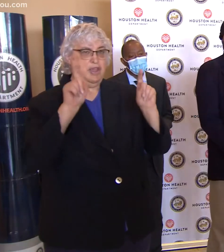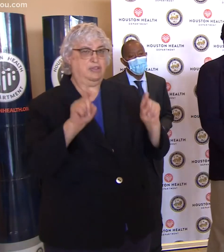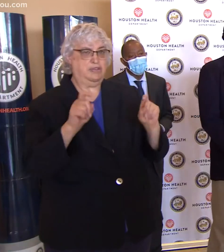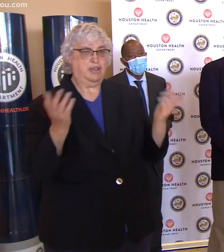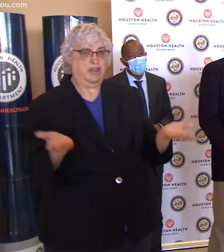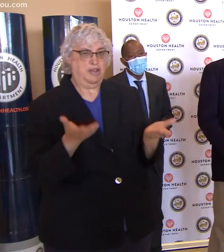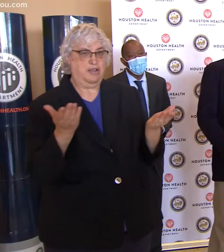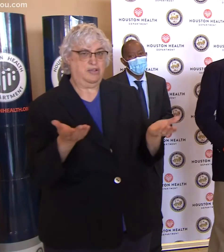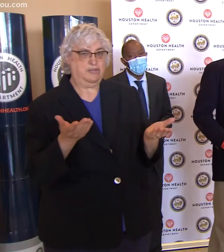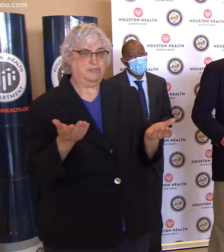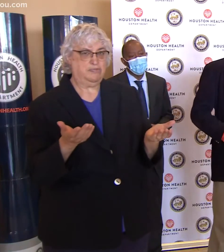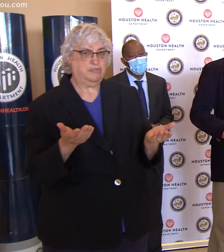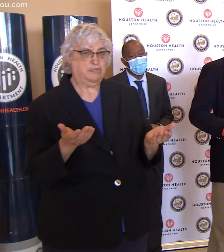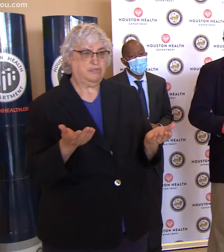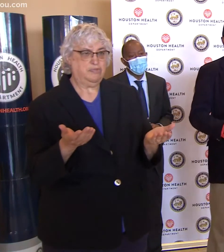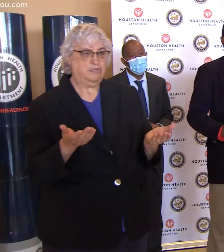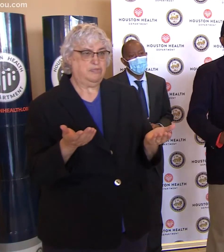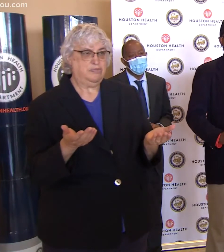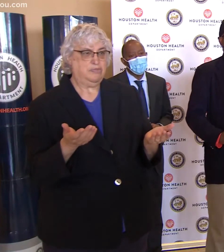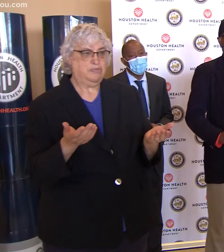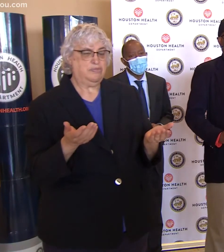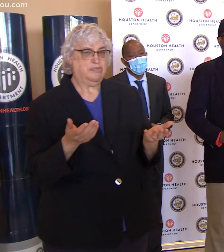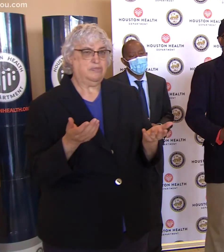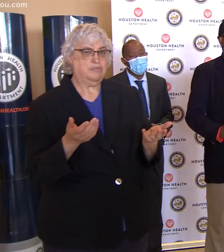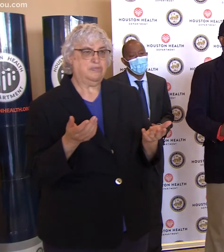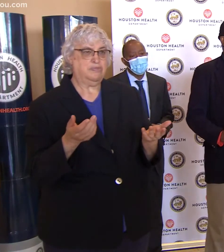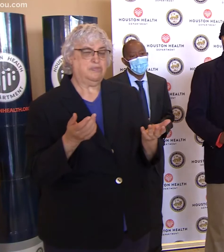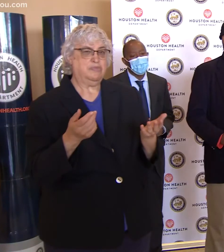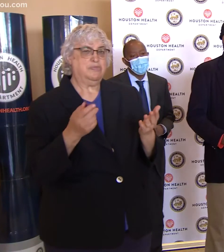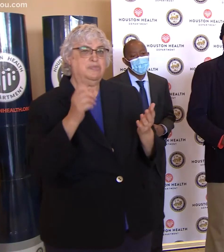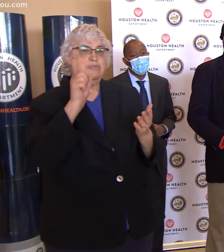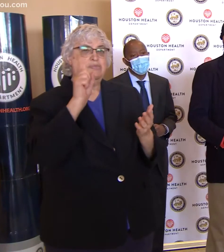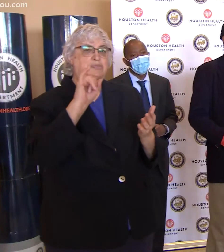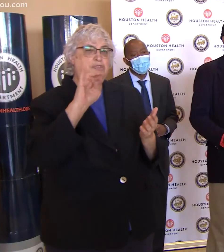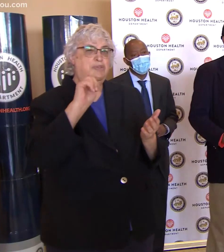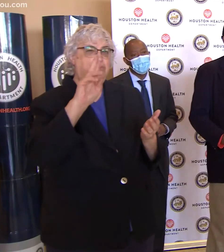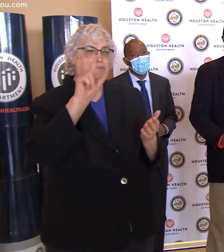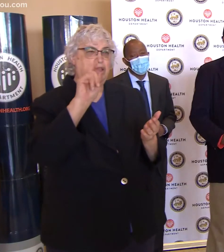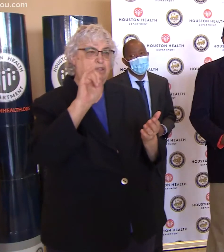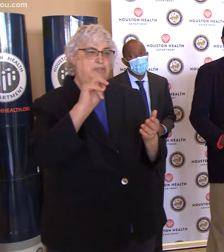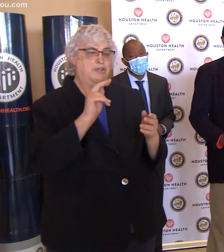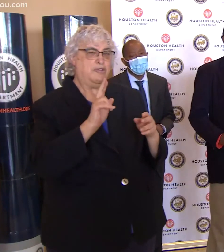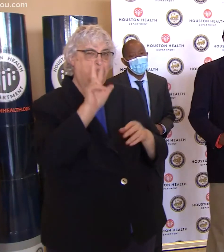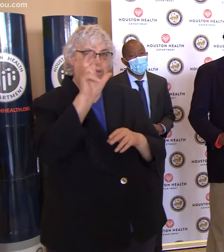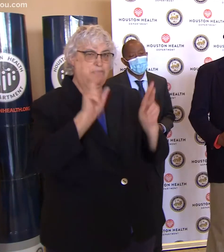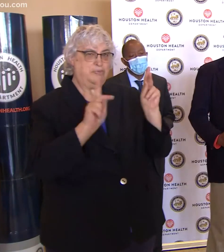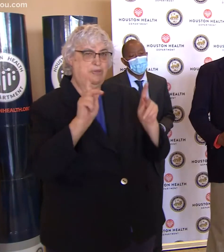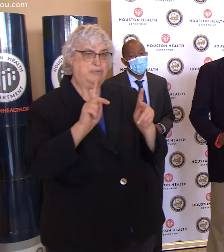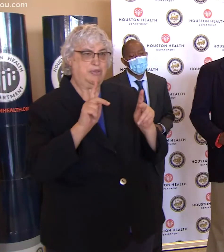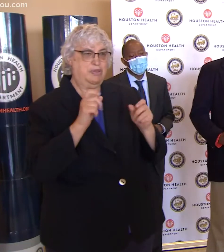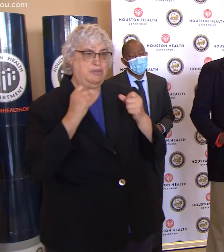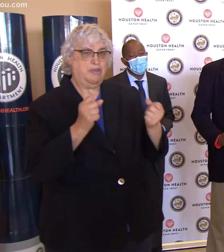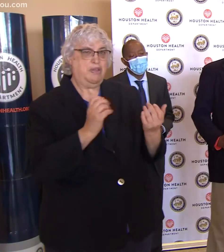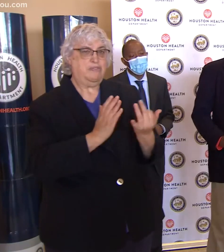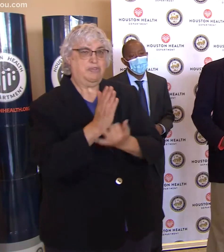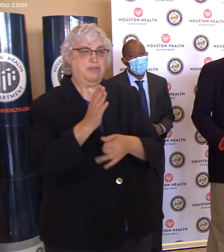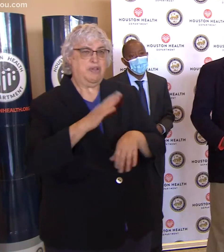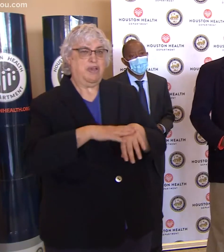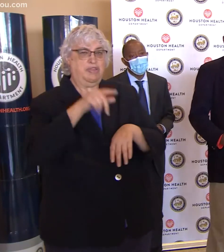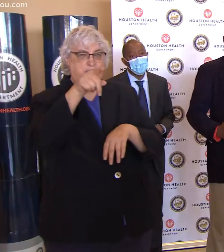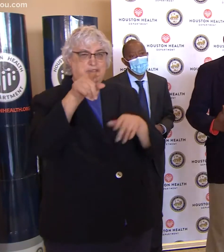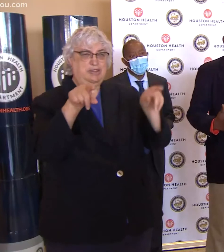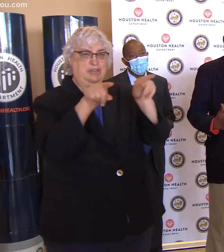test run, a simulation where we brought over 300 people through a drive-through on this same parking